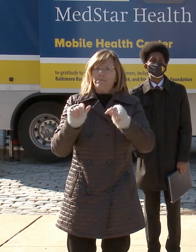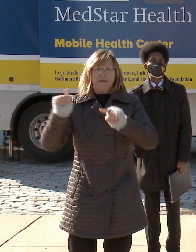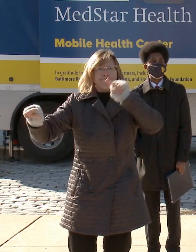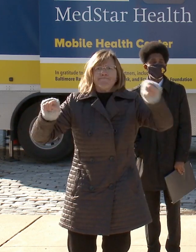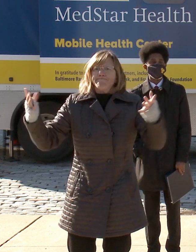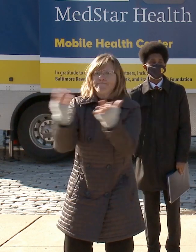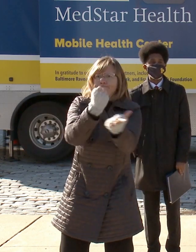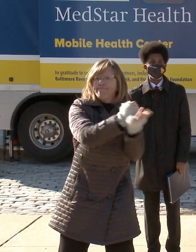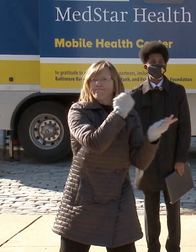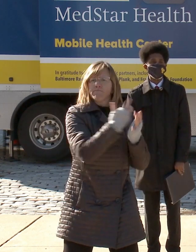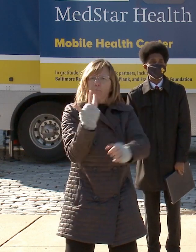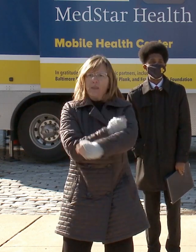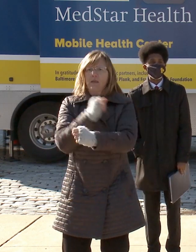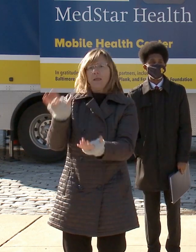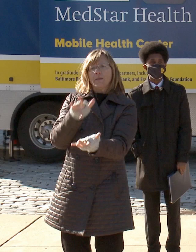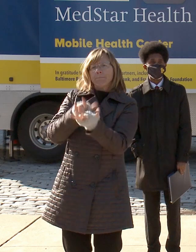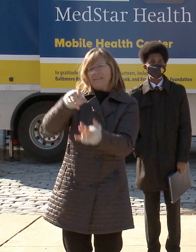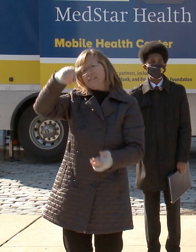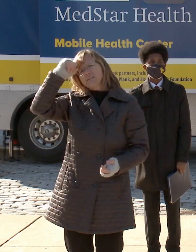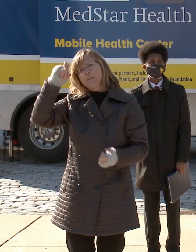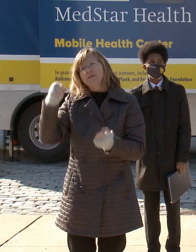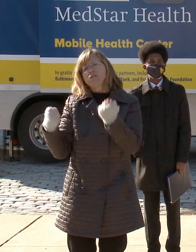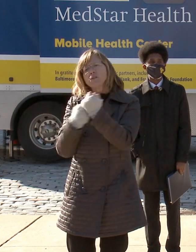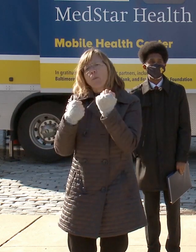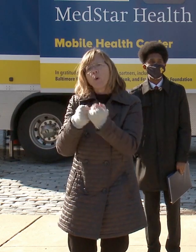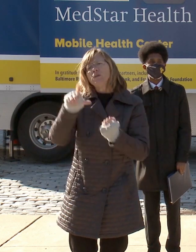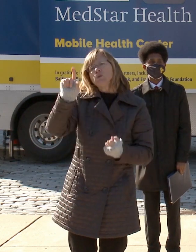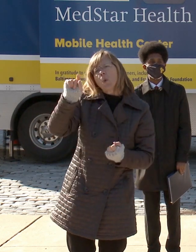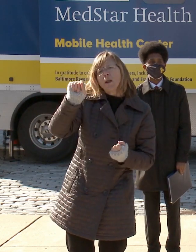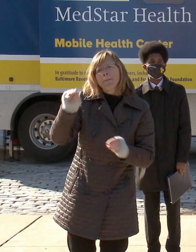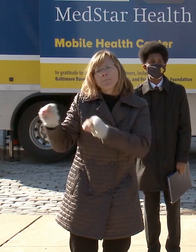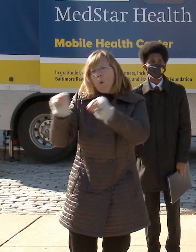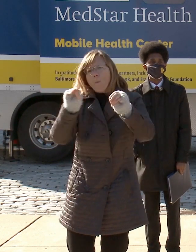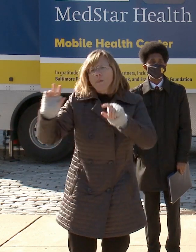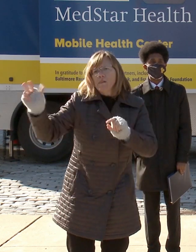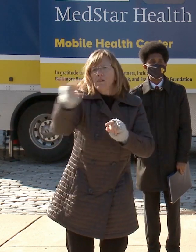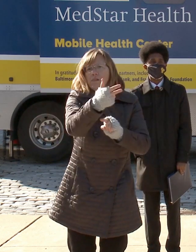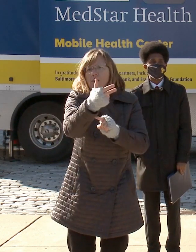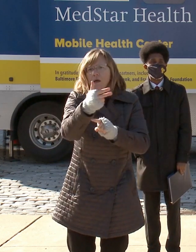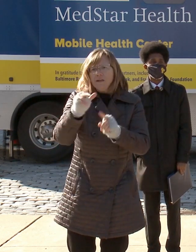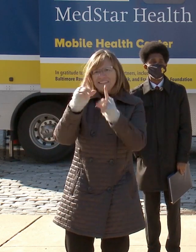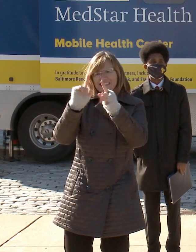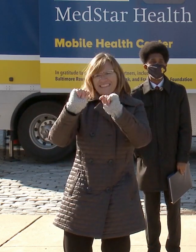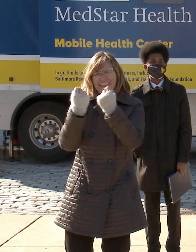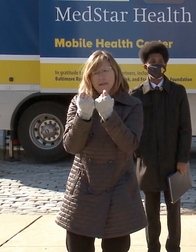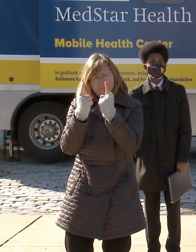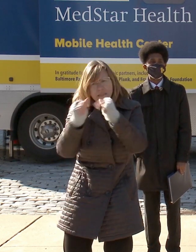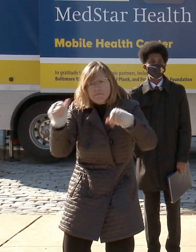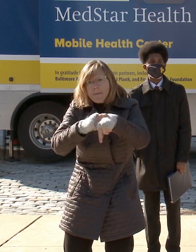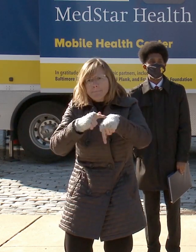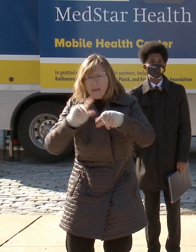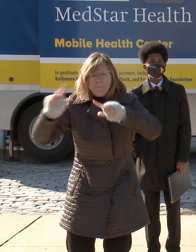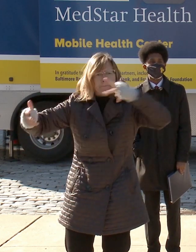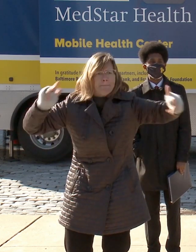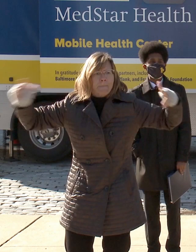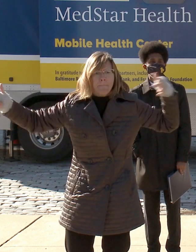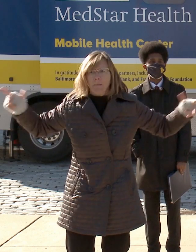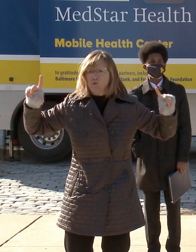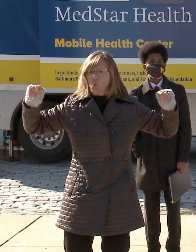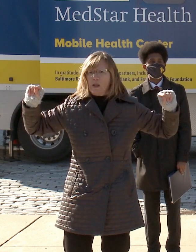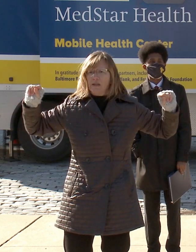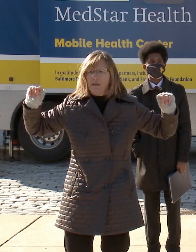by midsummer of supporting 20 mobile teams in the field at once. Though this may sound like a small quantity in comparison to our